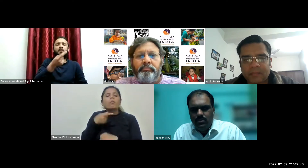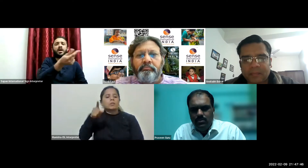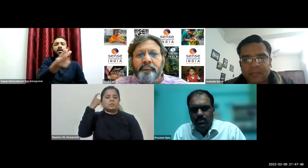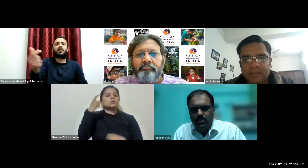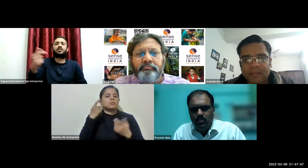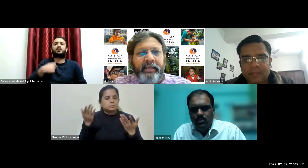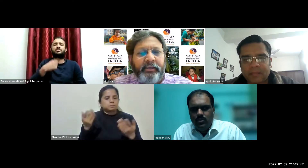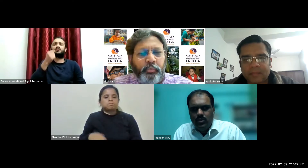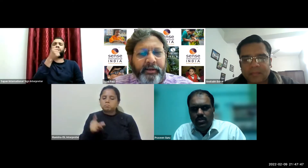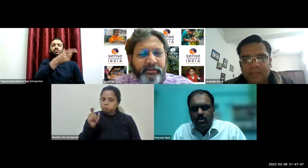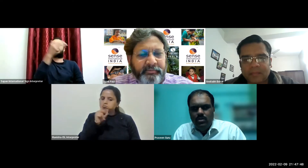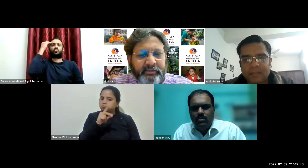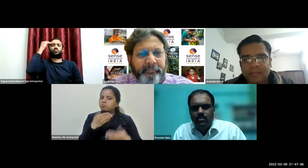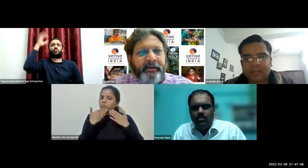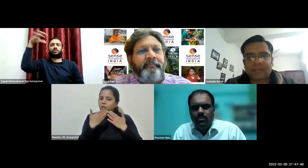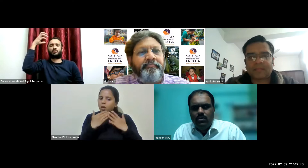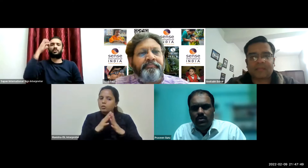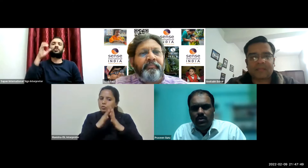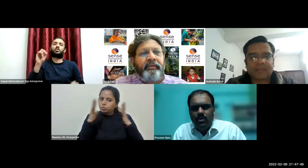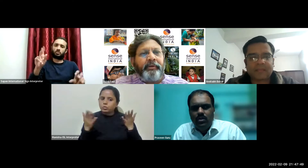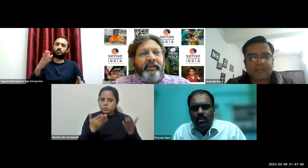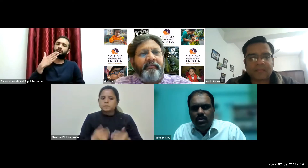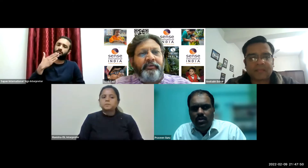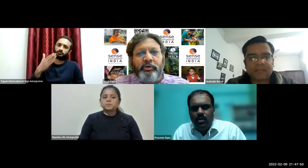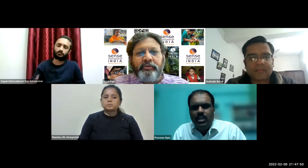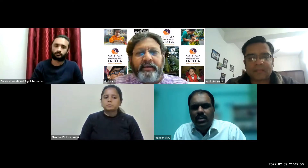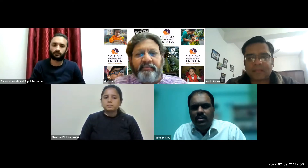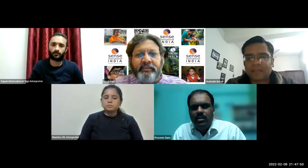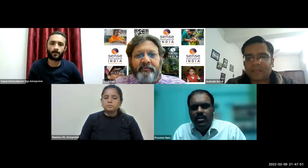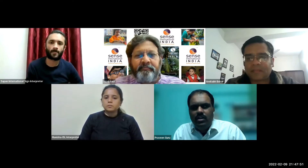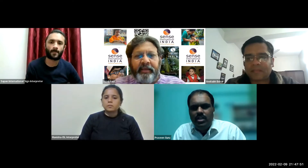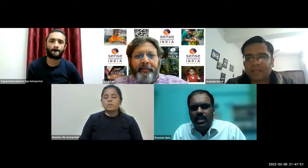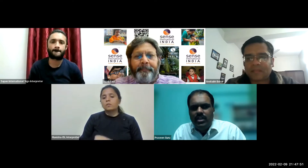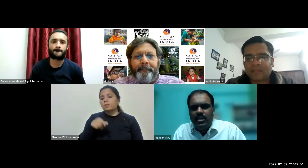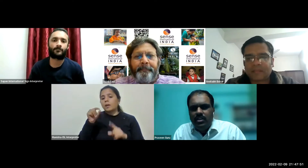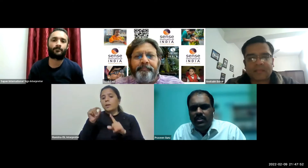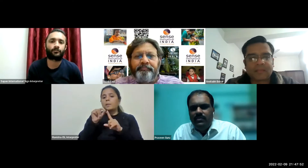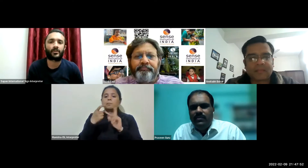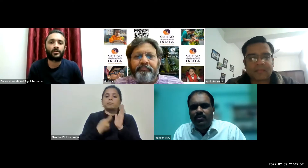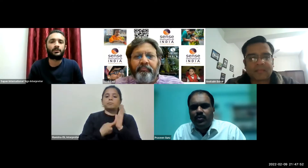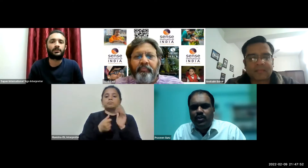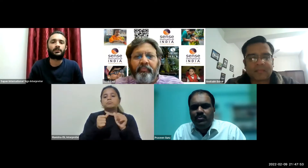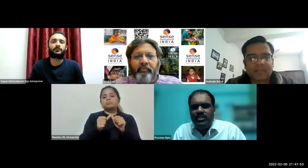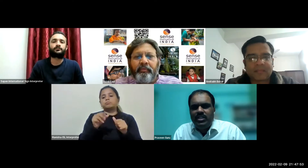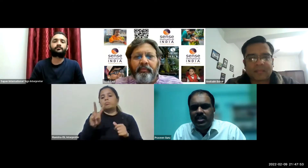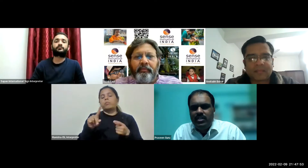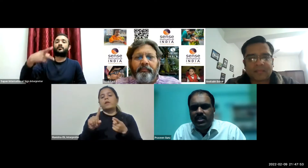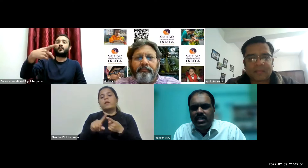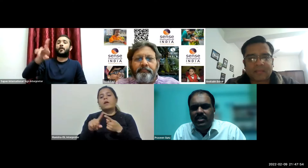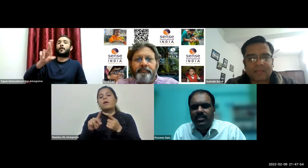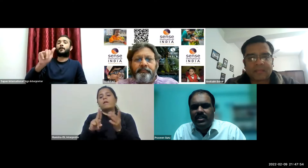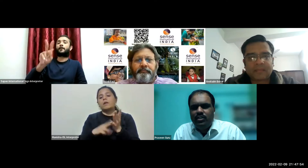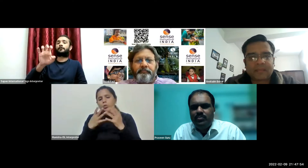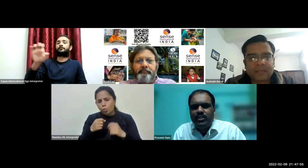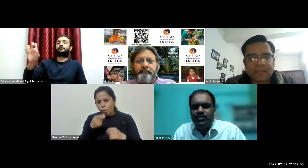you. Thank you very much, Amitabh Bhai. Praveen, you want to add something? Yeah, Akhil, one point to mention